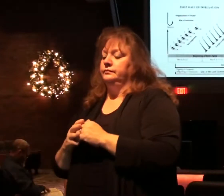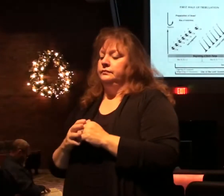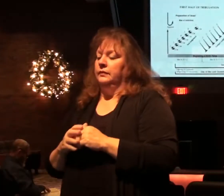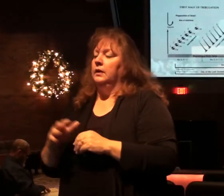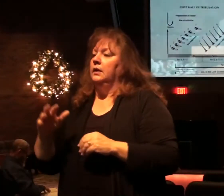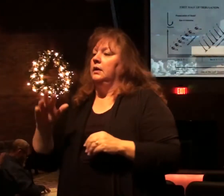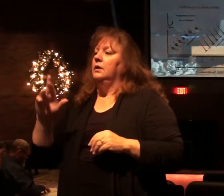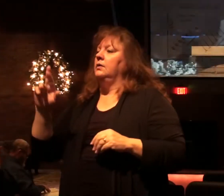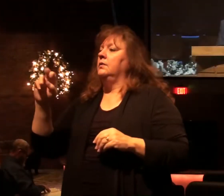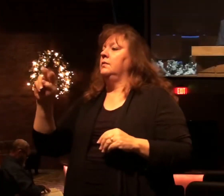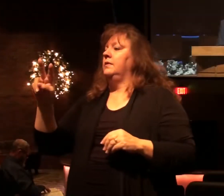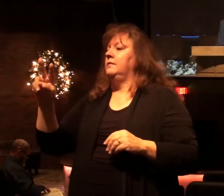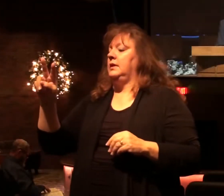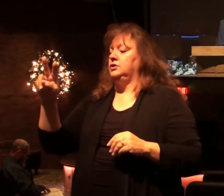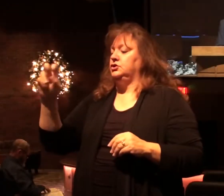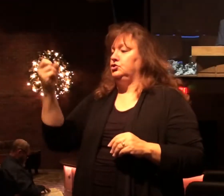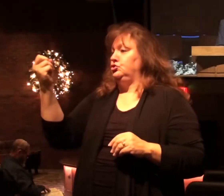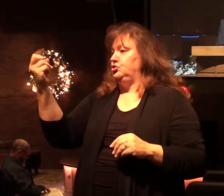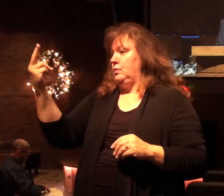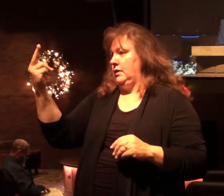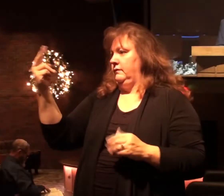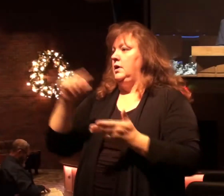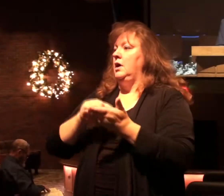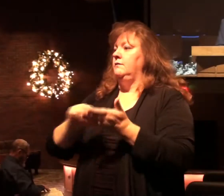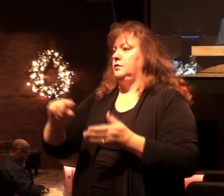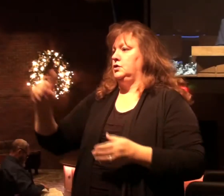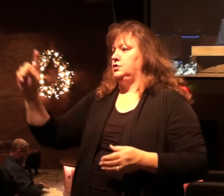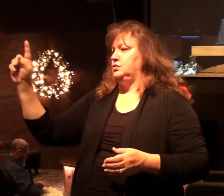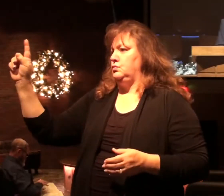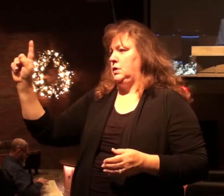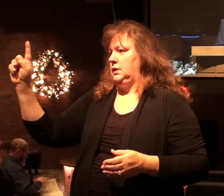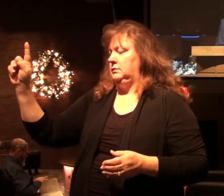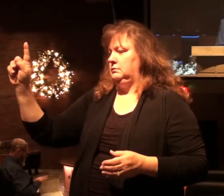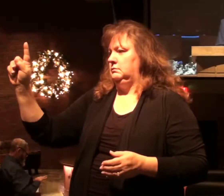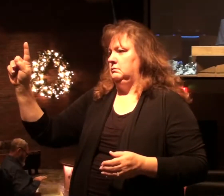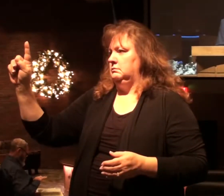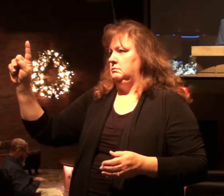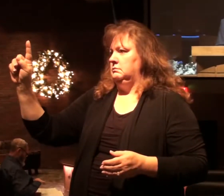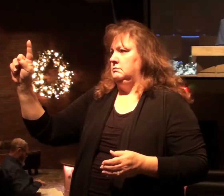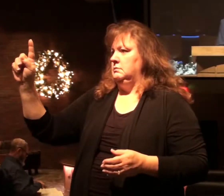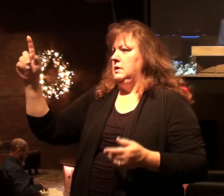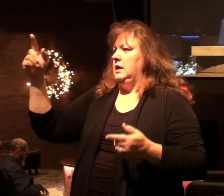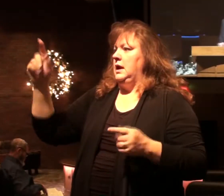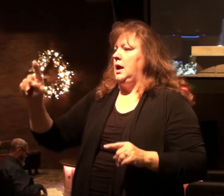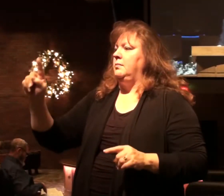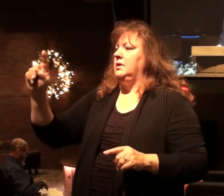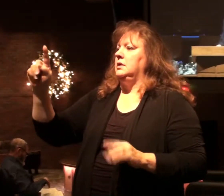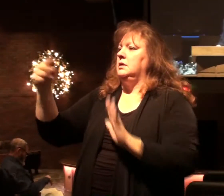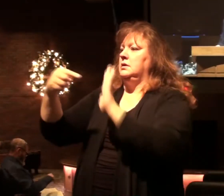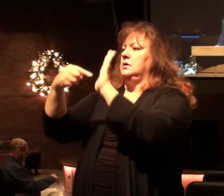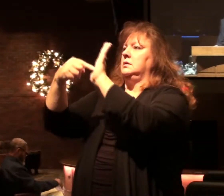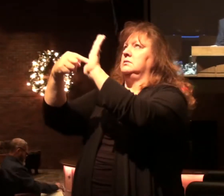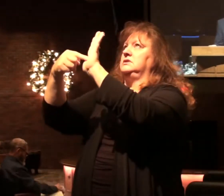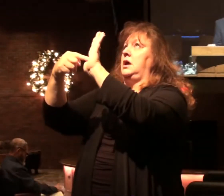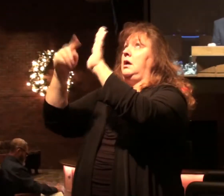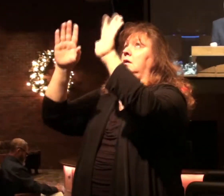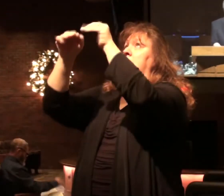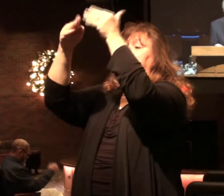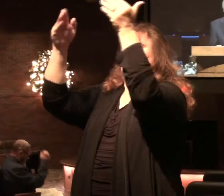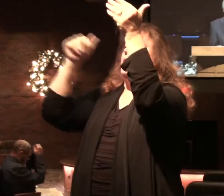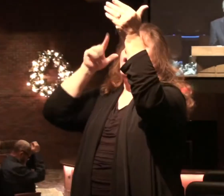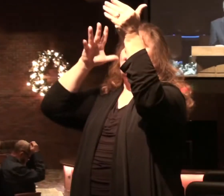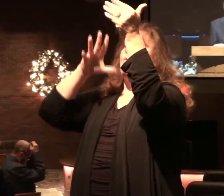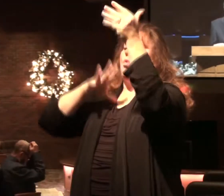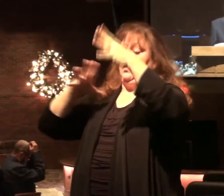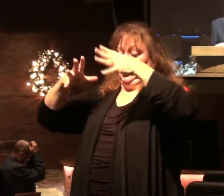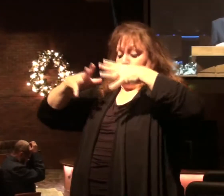into chapter 12, verse 1. A great sign appeared in heaven, a woman clothed with the